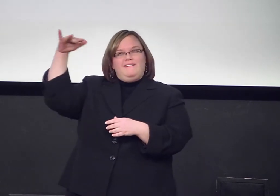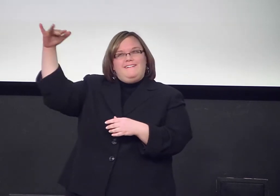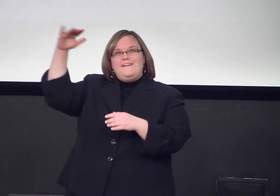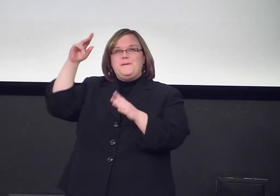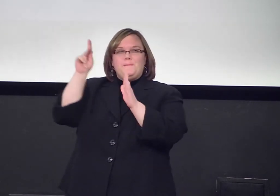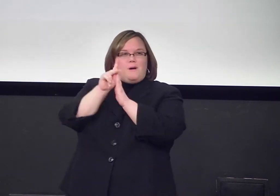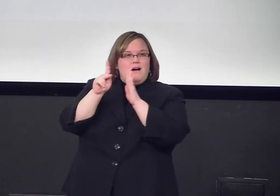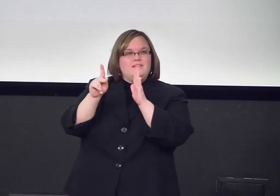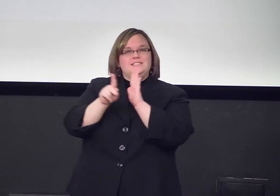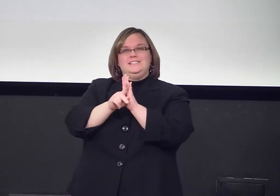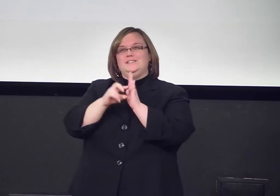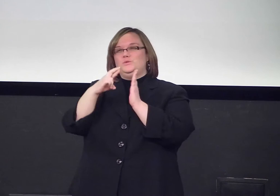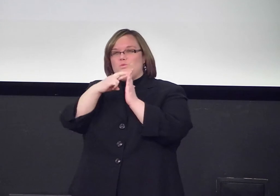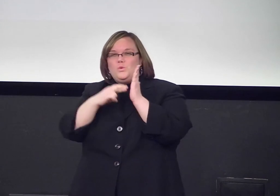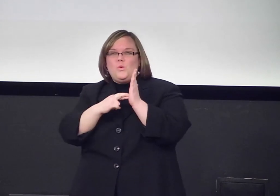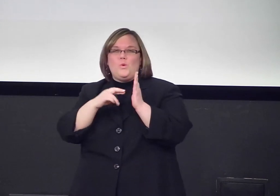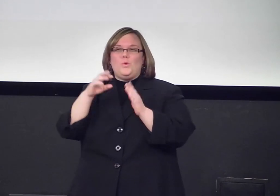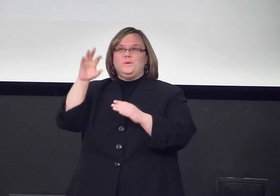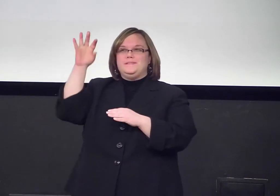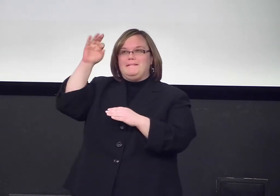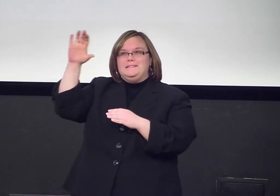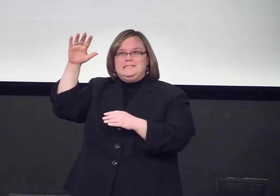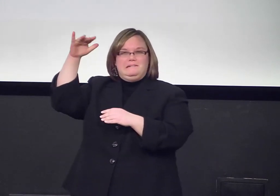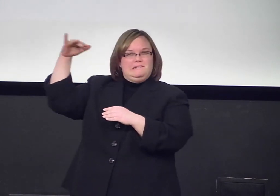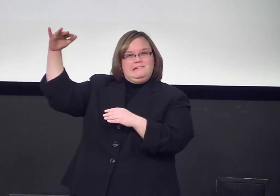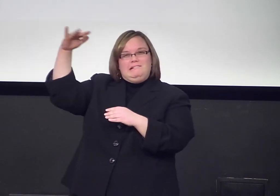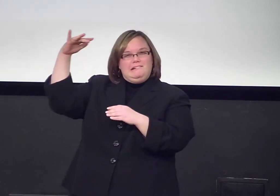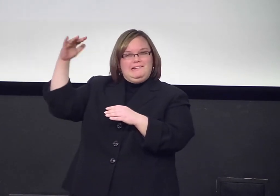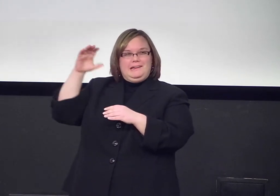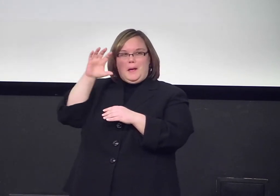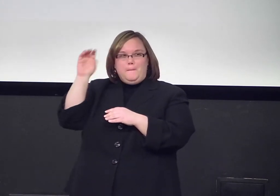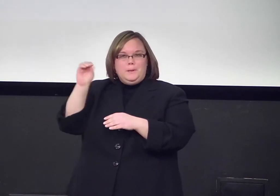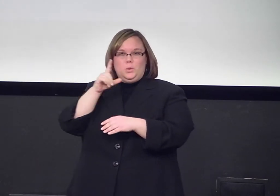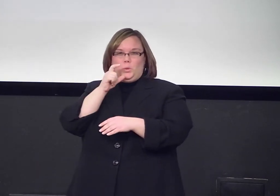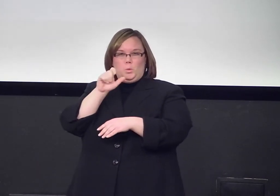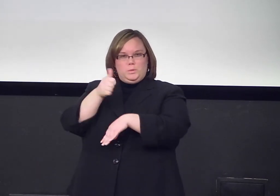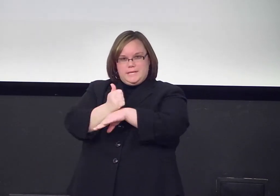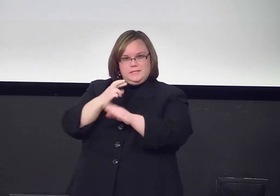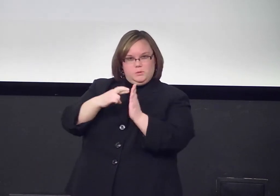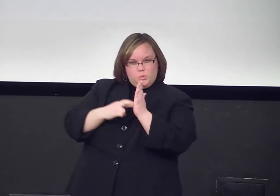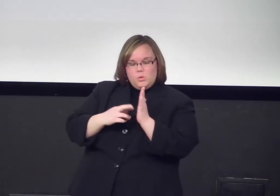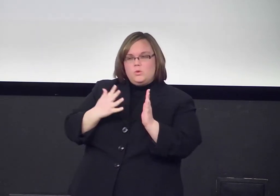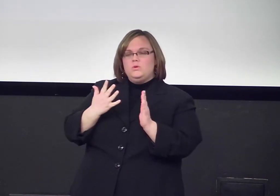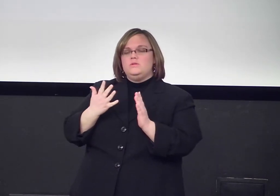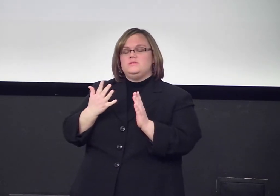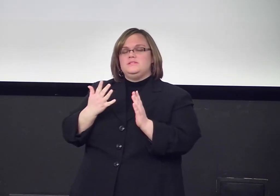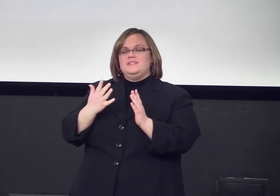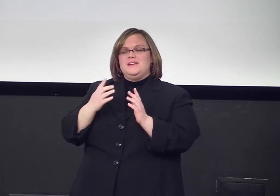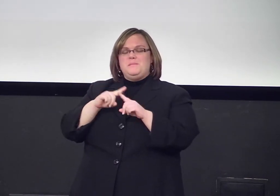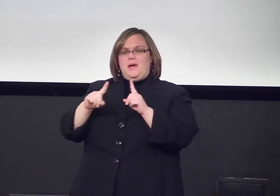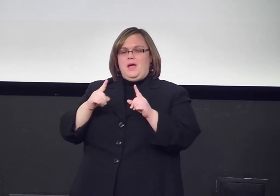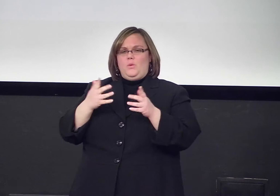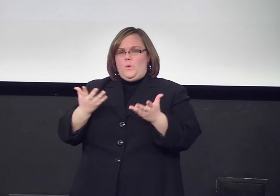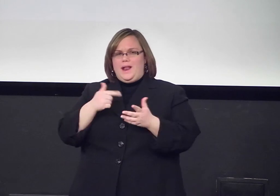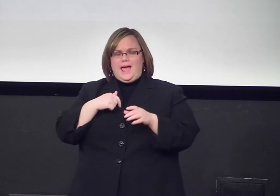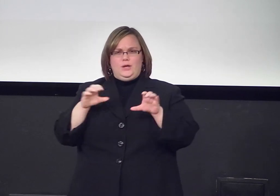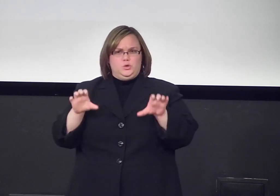through our conversation, there were a lot of questions and discussion about the FCC or the VRS providers and who